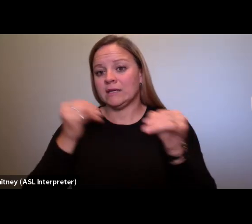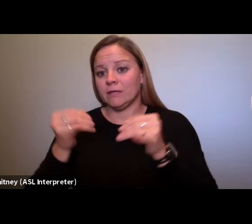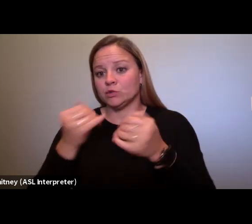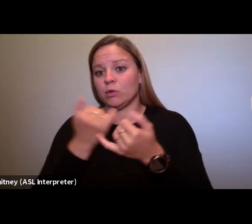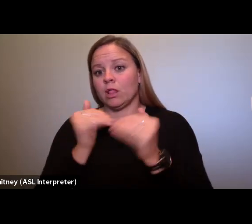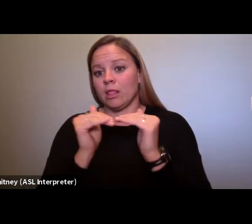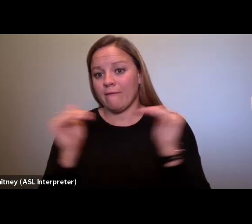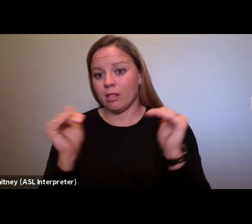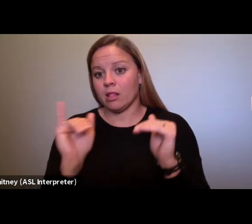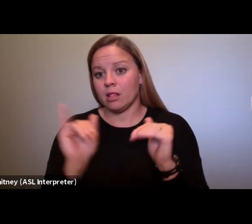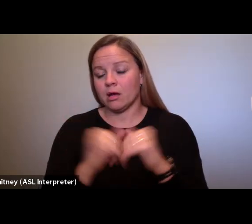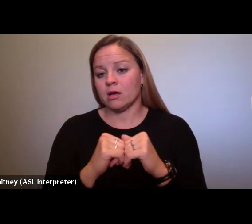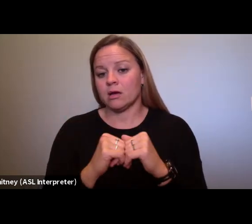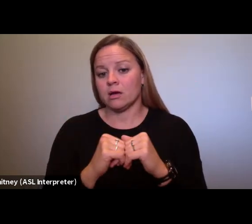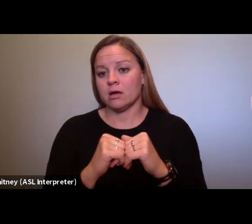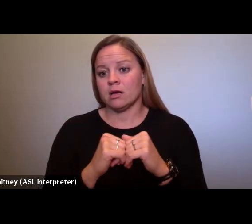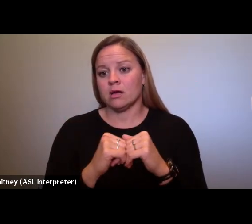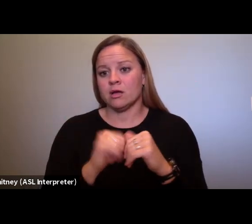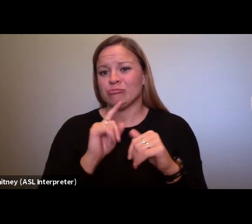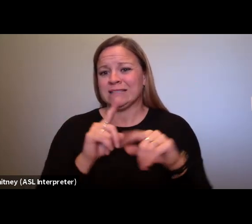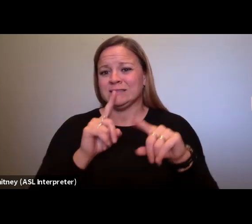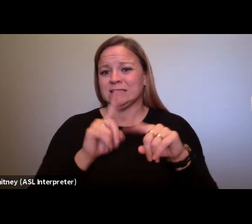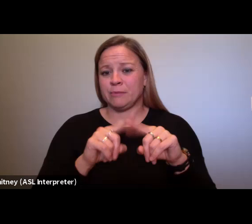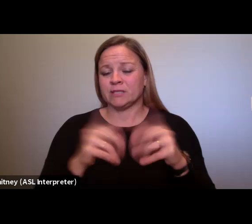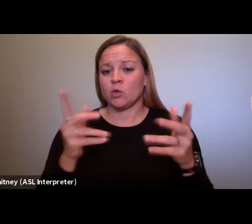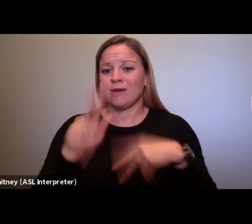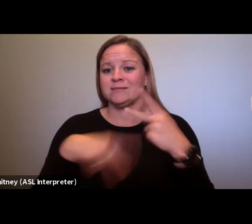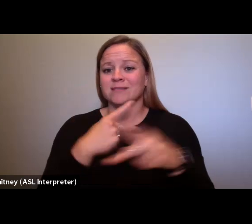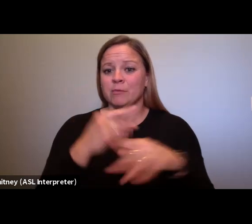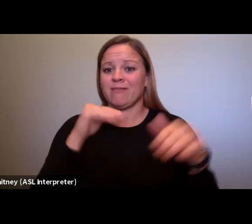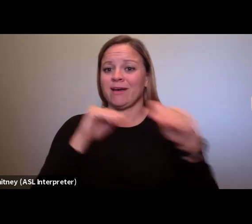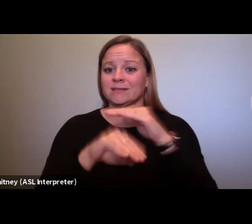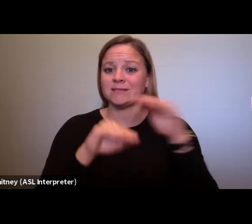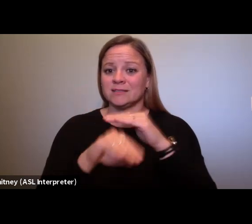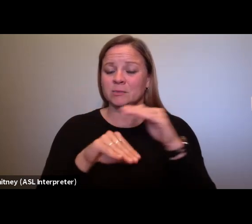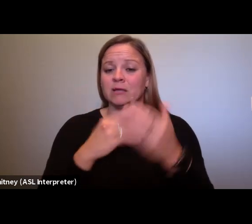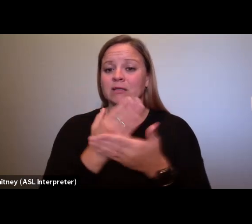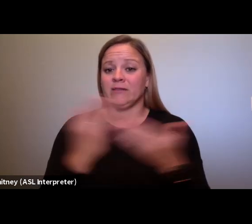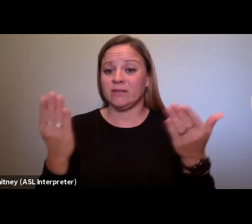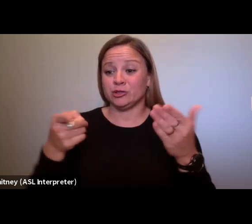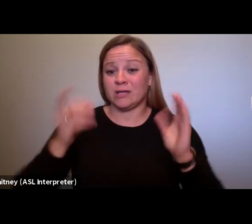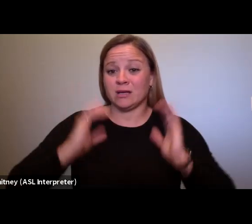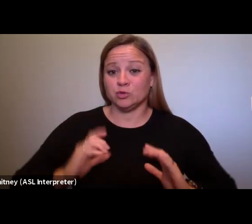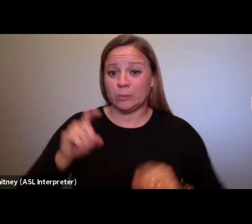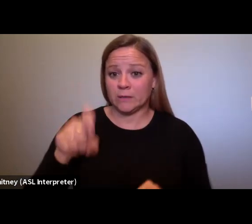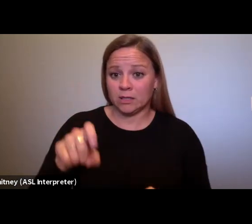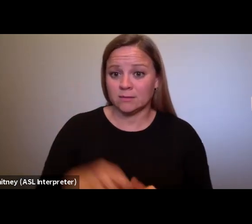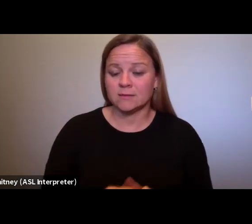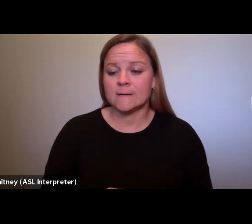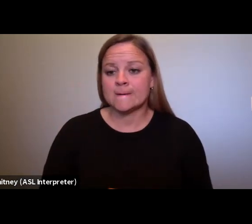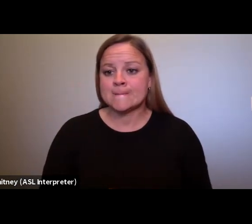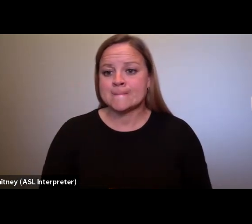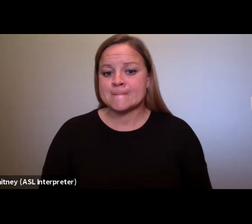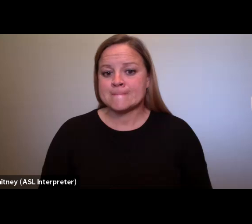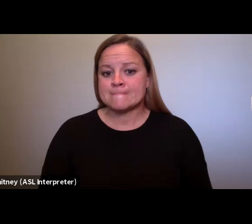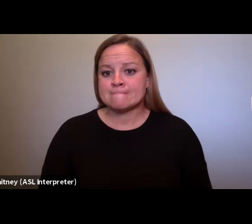as well, depending on what type of accessibility features the consumer may need. By